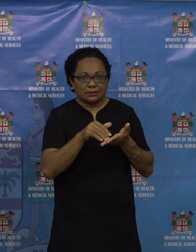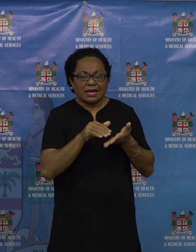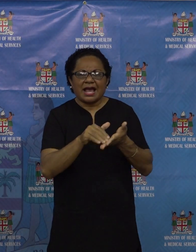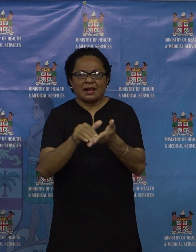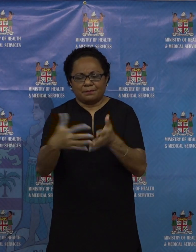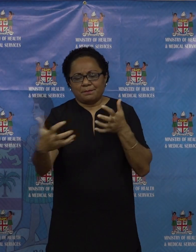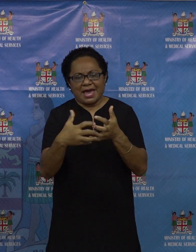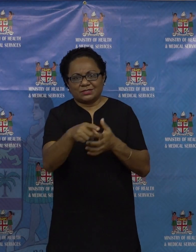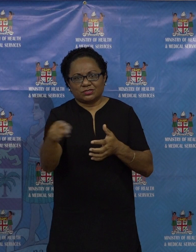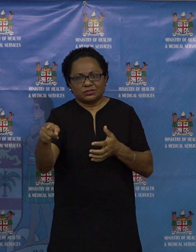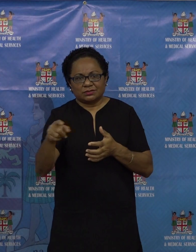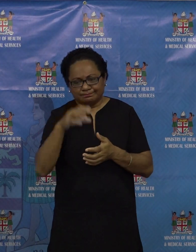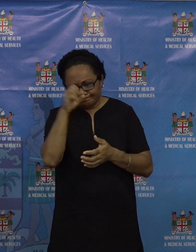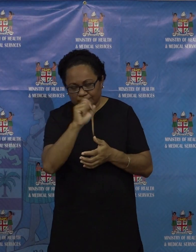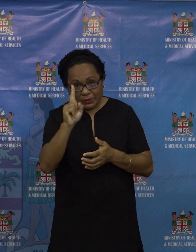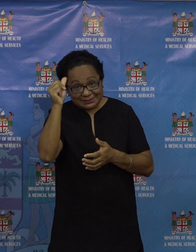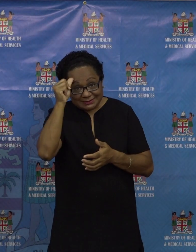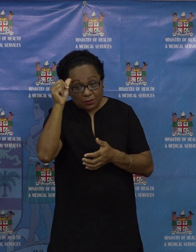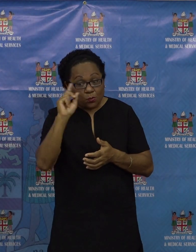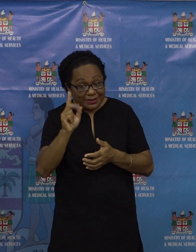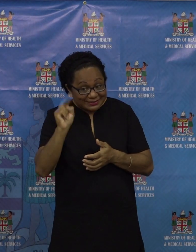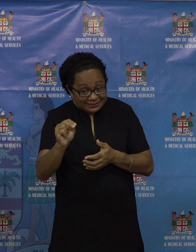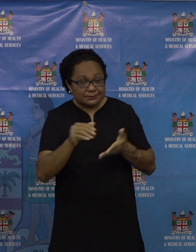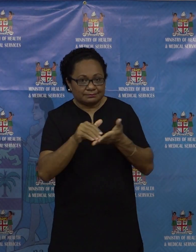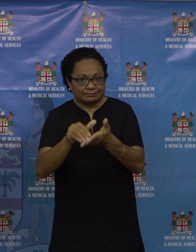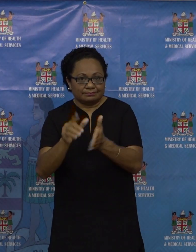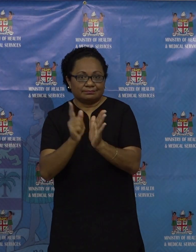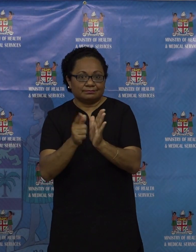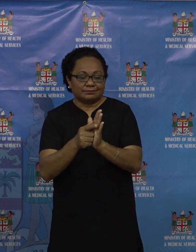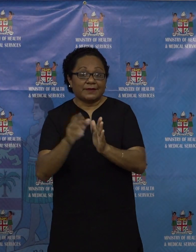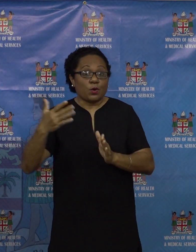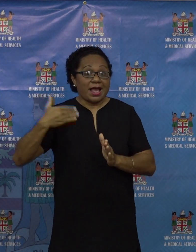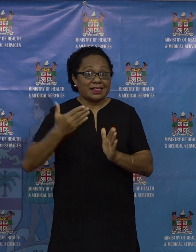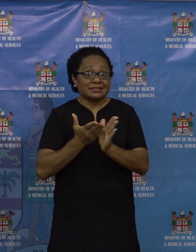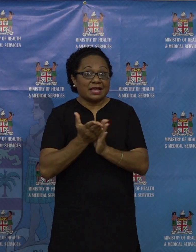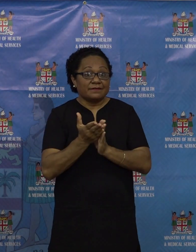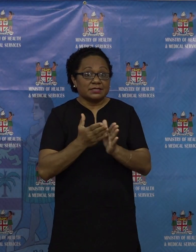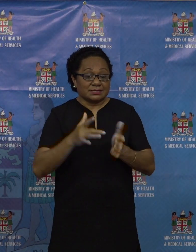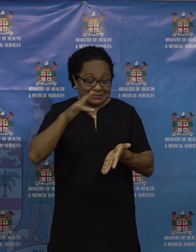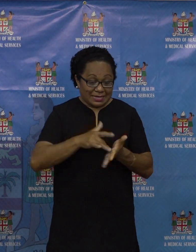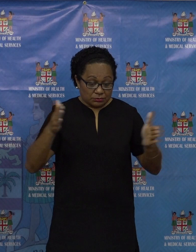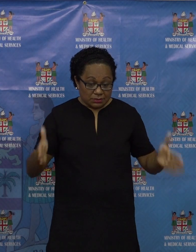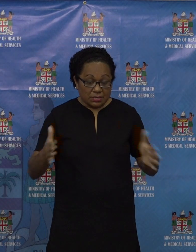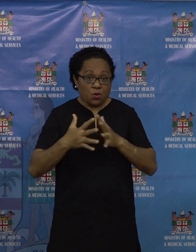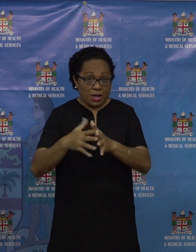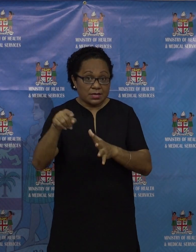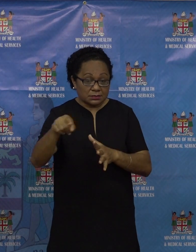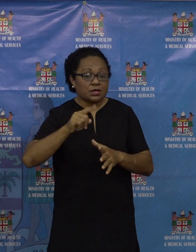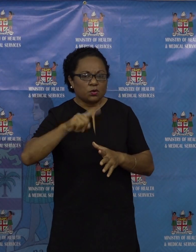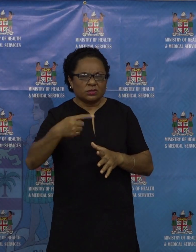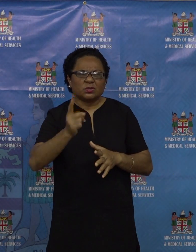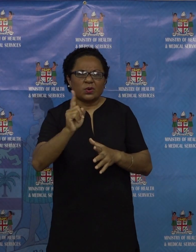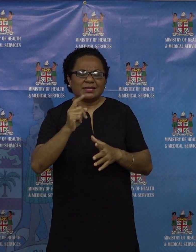to areas of need. In regards health services, the Central and the Western Division are continuing in the mitigation